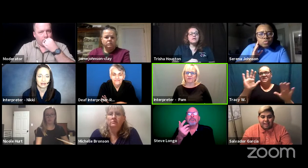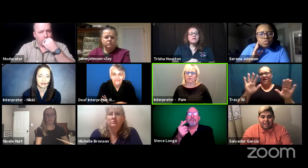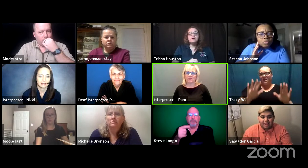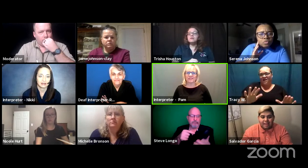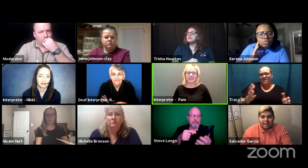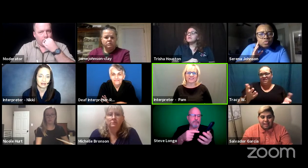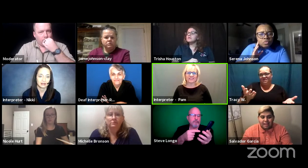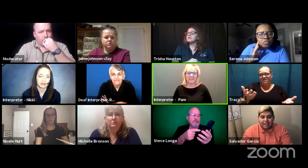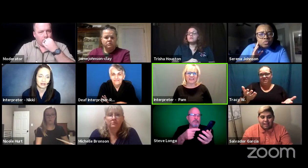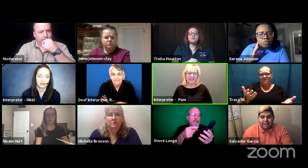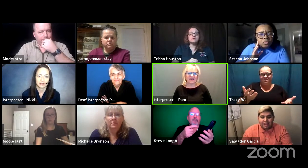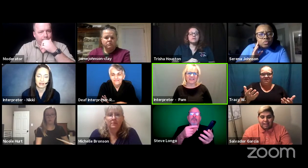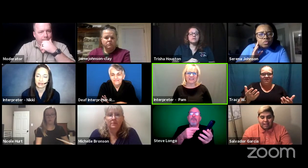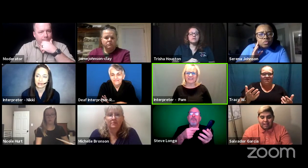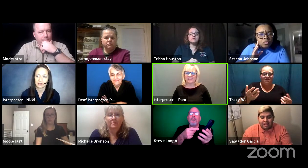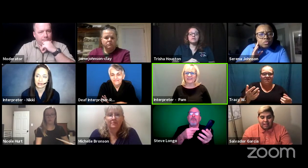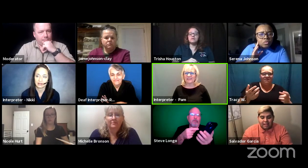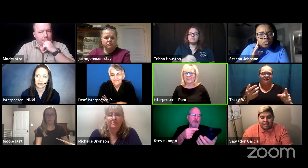One is on a Sunday.